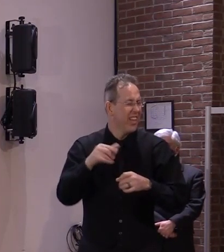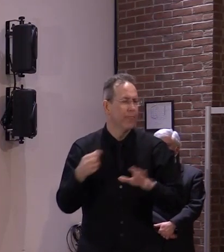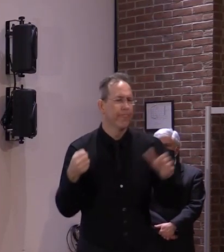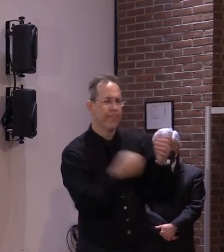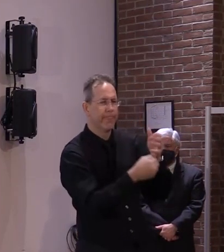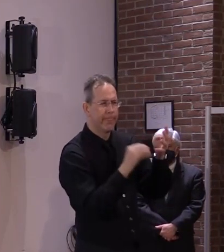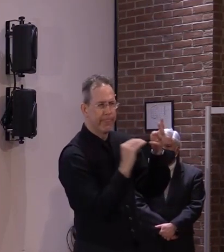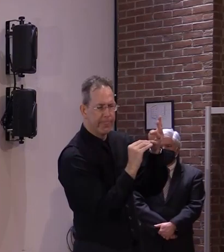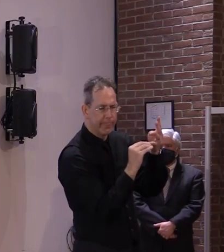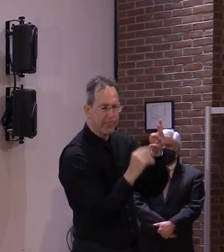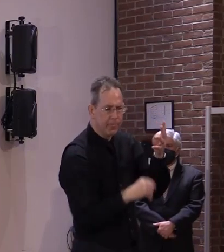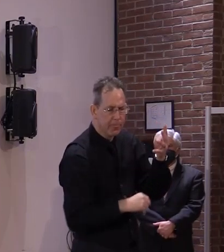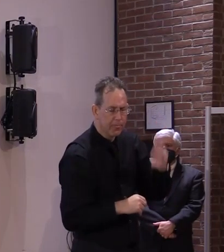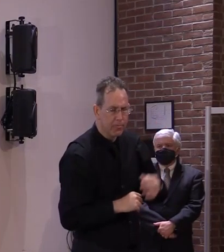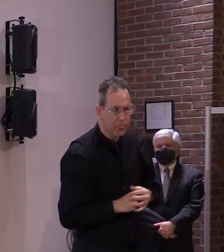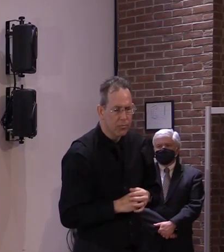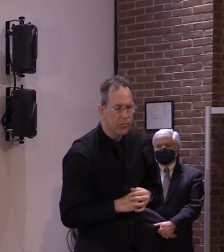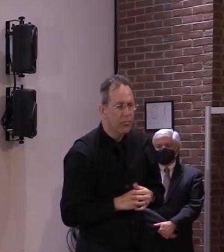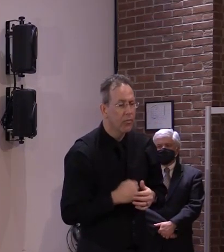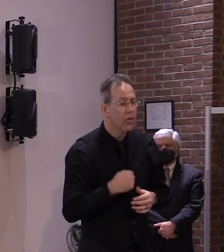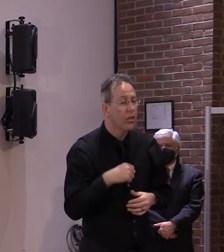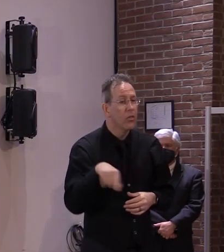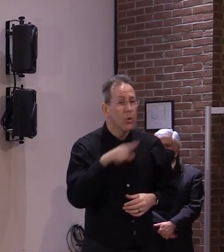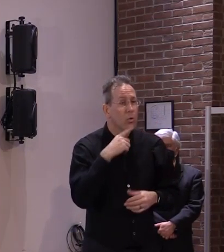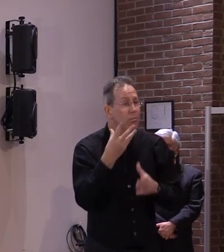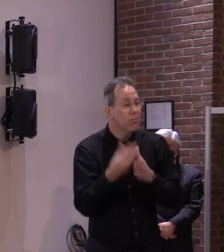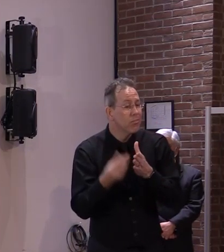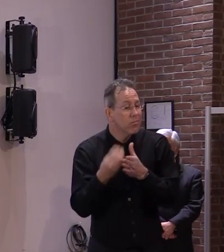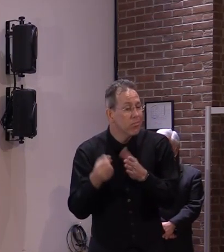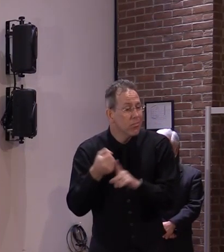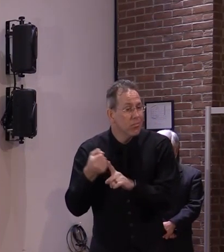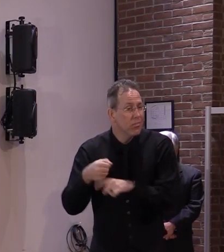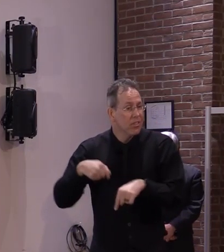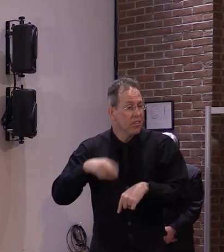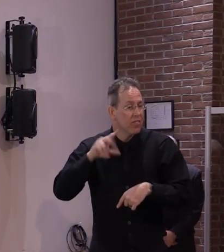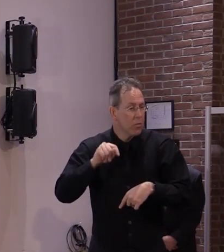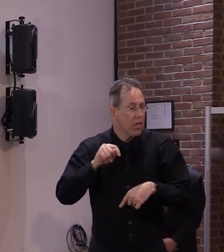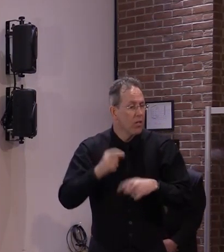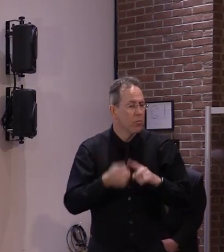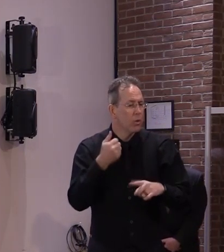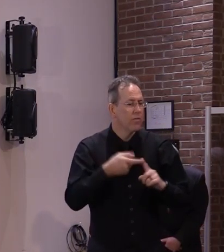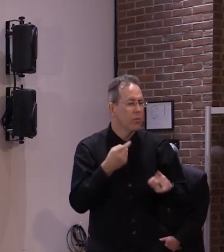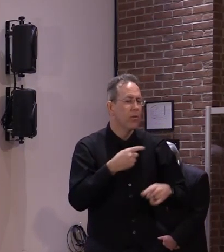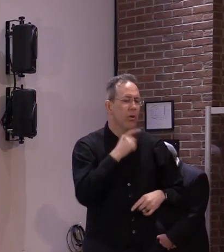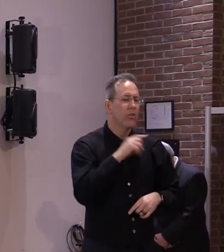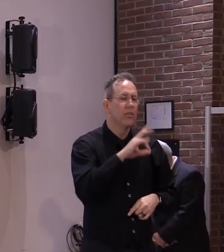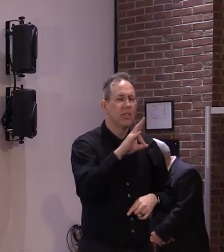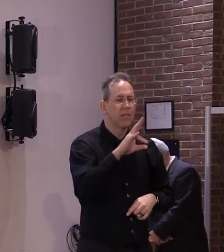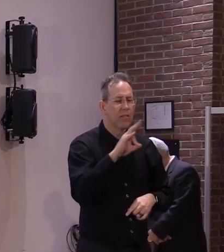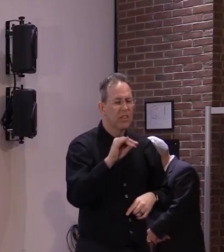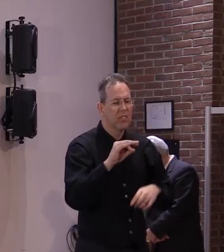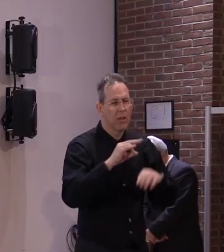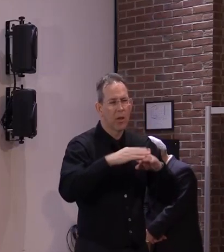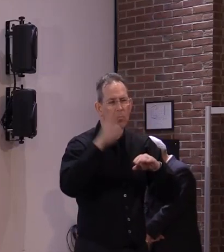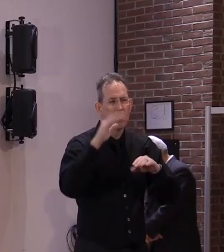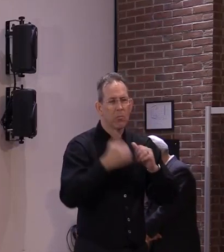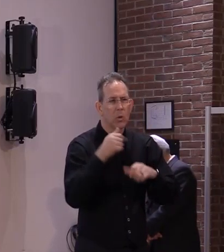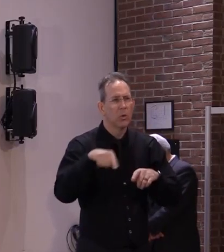by prioritizing this population, we'll save lives, which is our top priority, and we believe this will get us back to